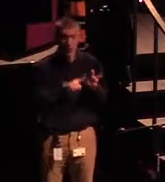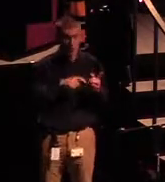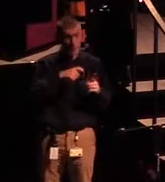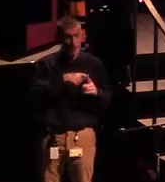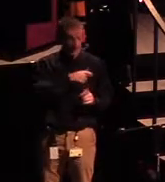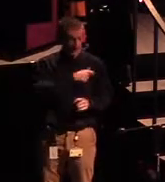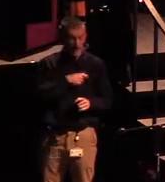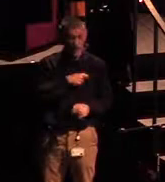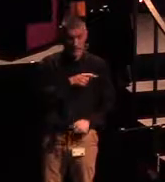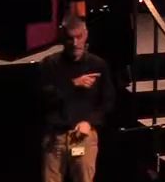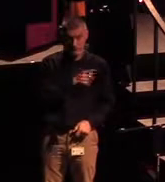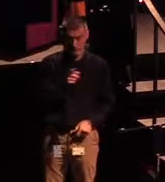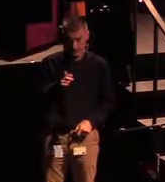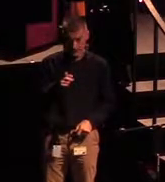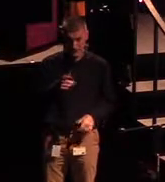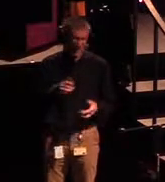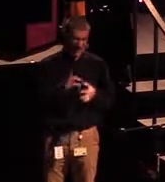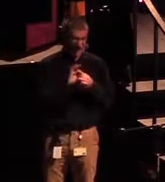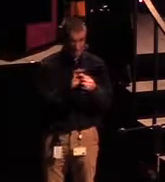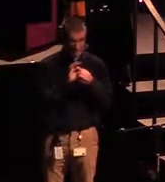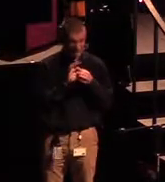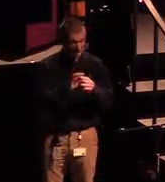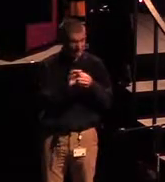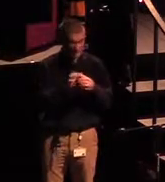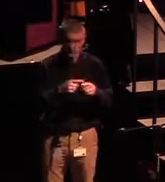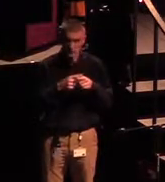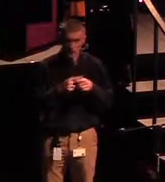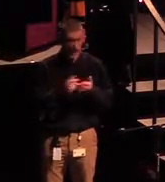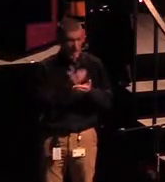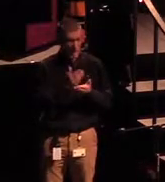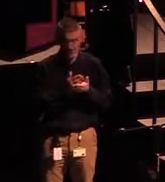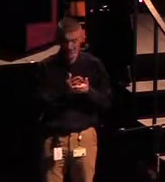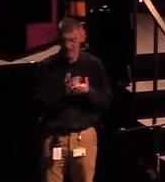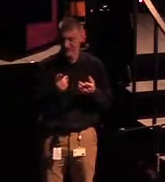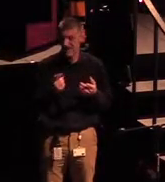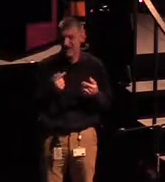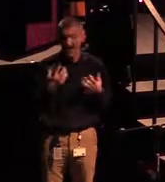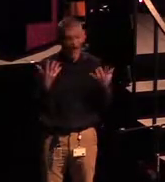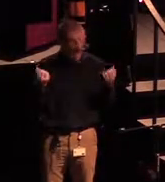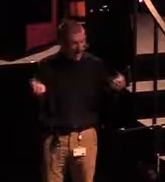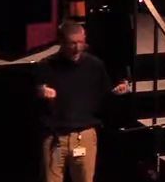share my feelings that so many international delegates have actually sort of come to this